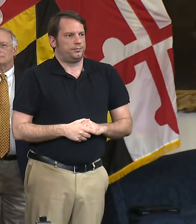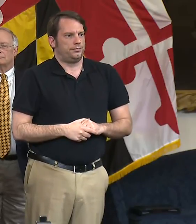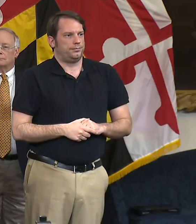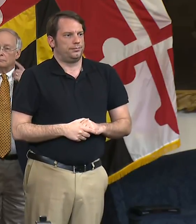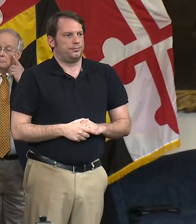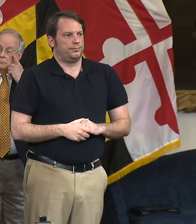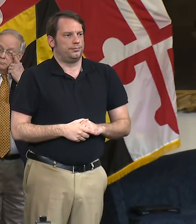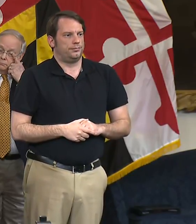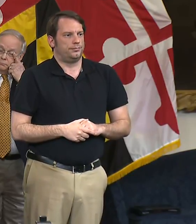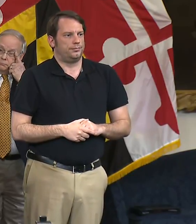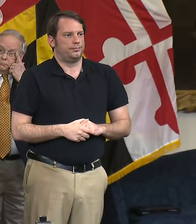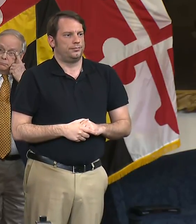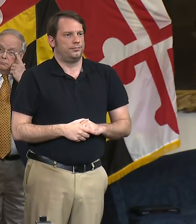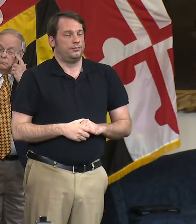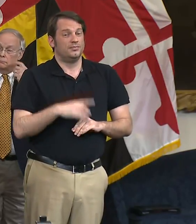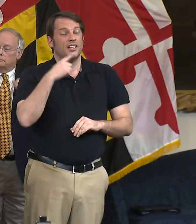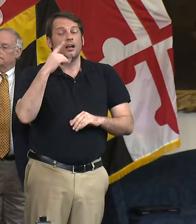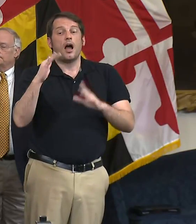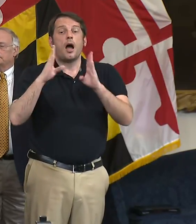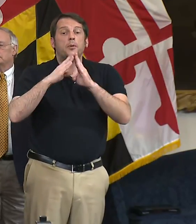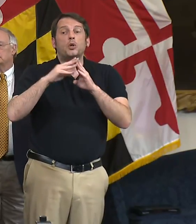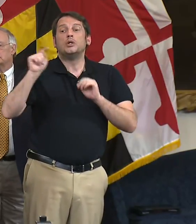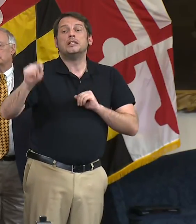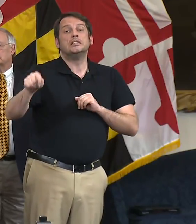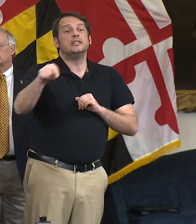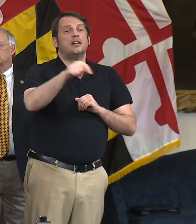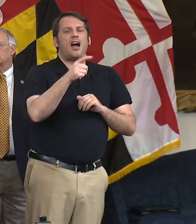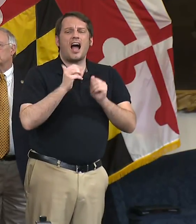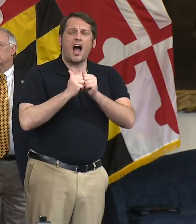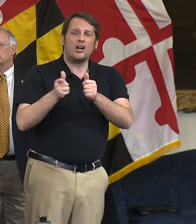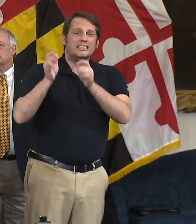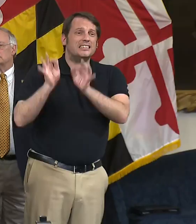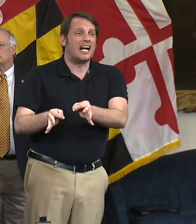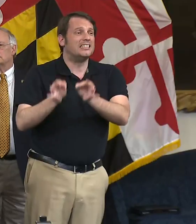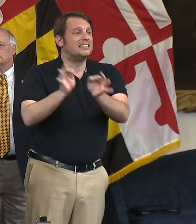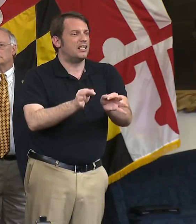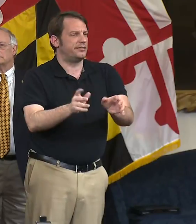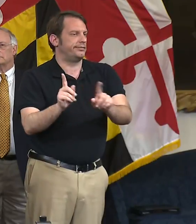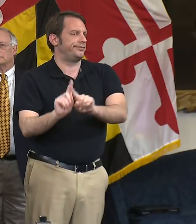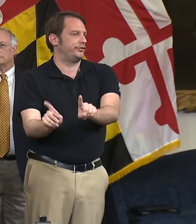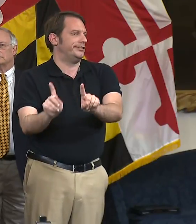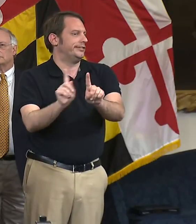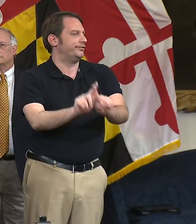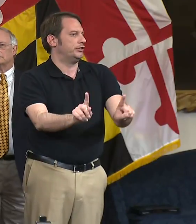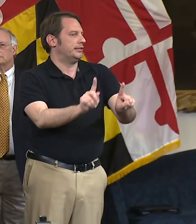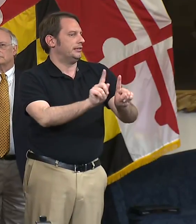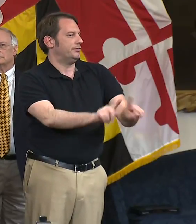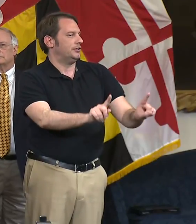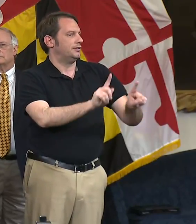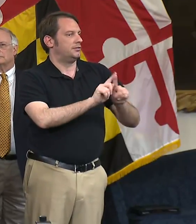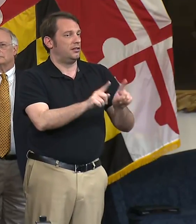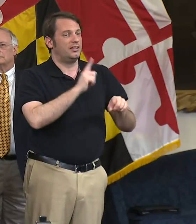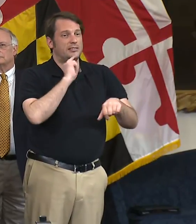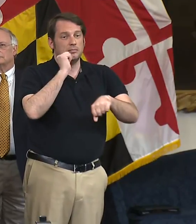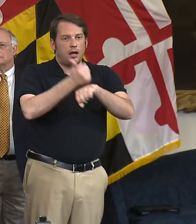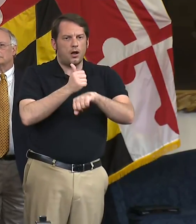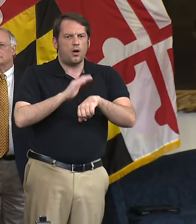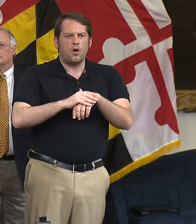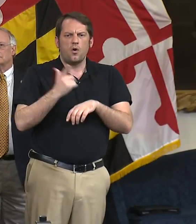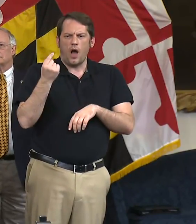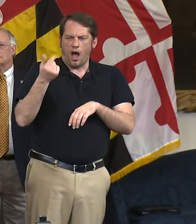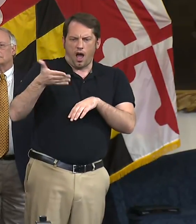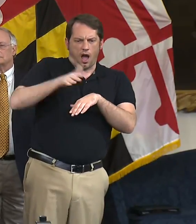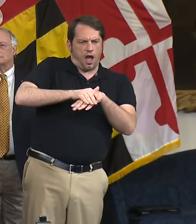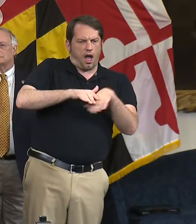decisions based on a particular set of facts. We don't think there's, in general, a reason for canceling